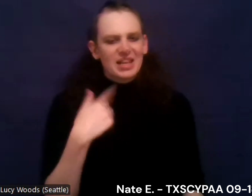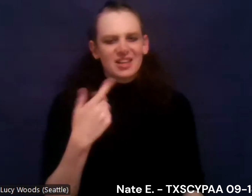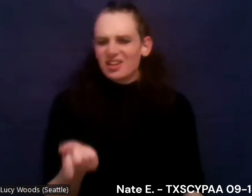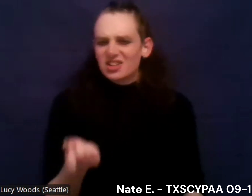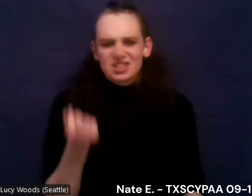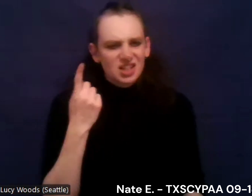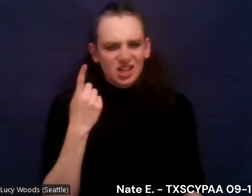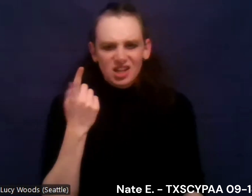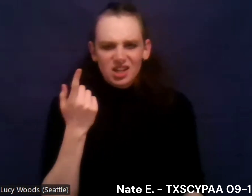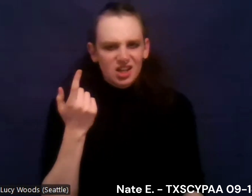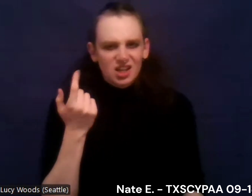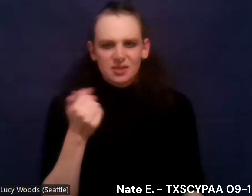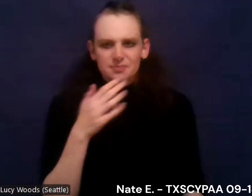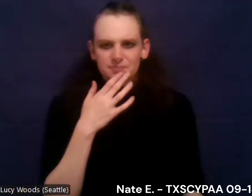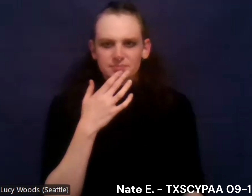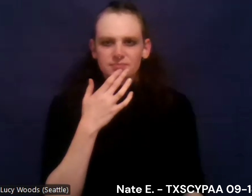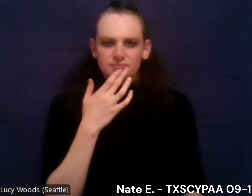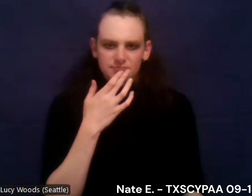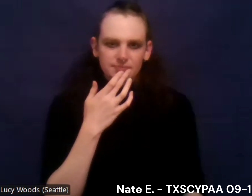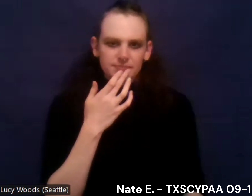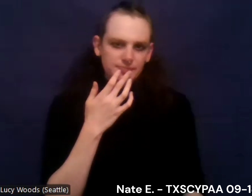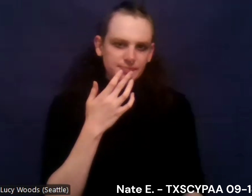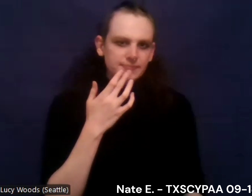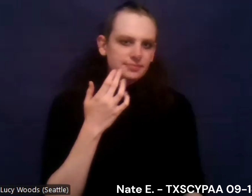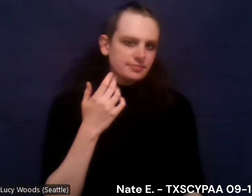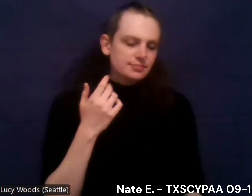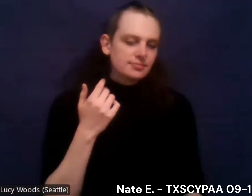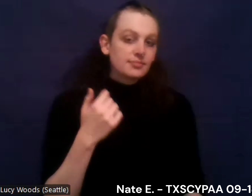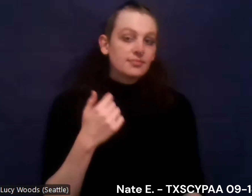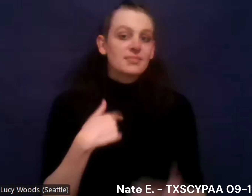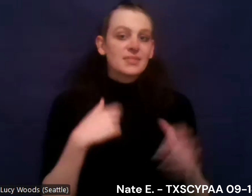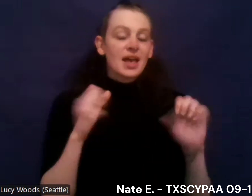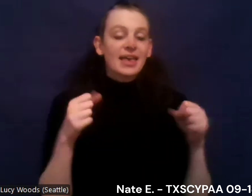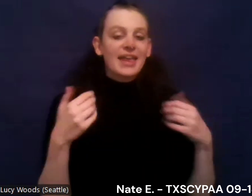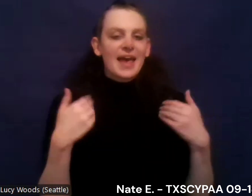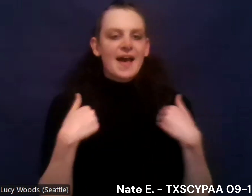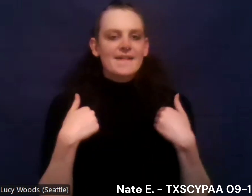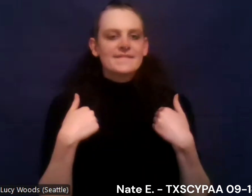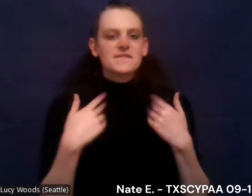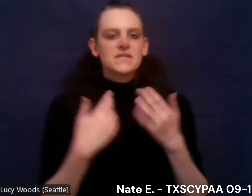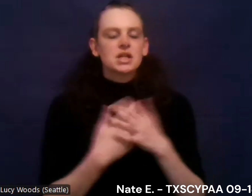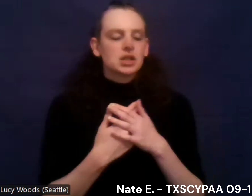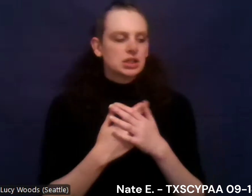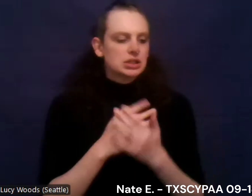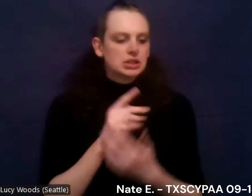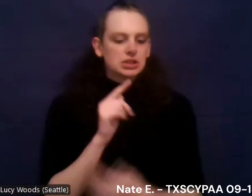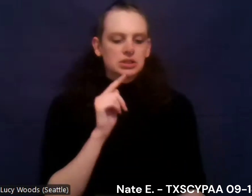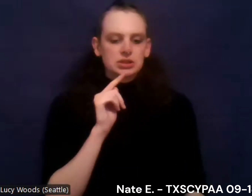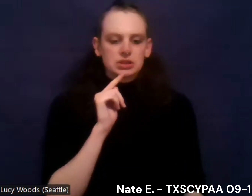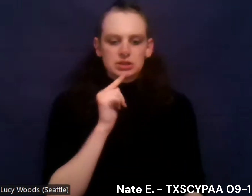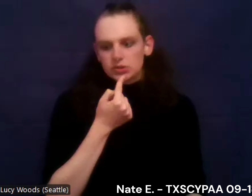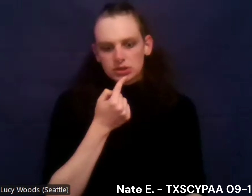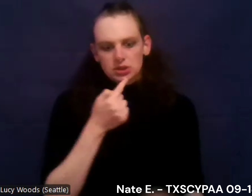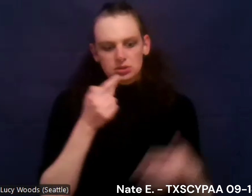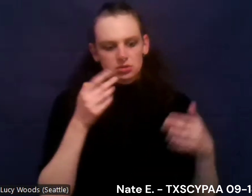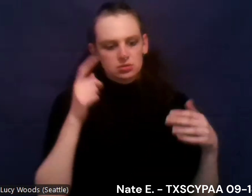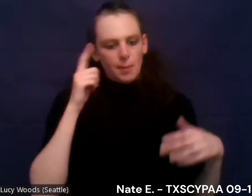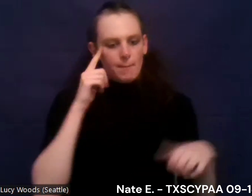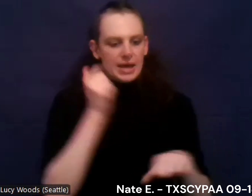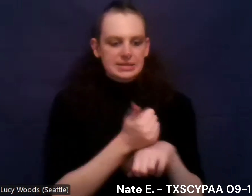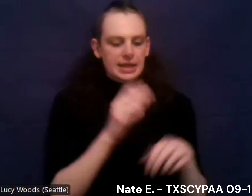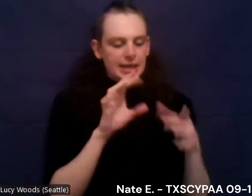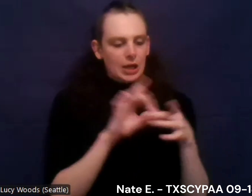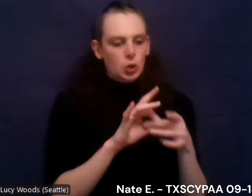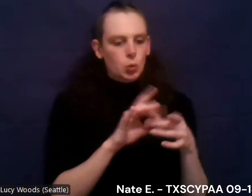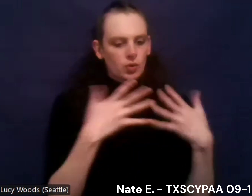understand that like, man, I can have like a serious disposition towards recovery and live it,